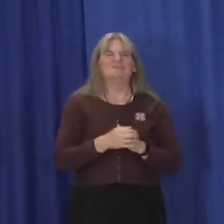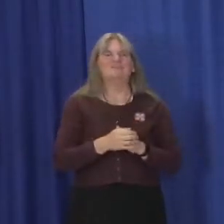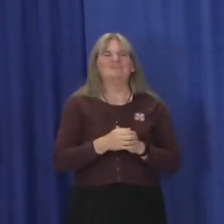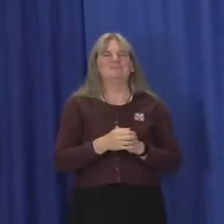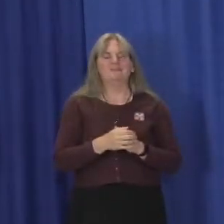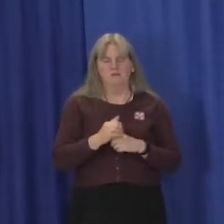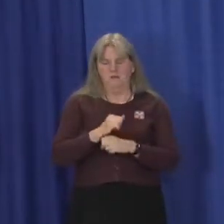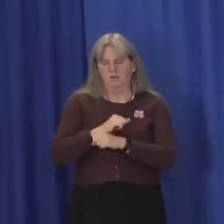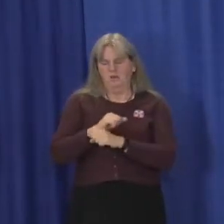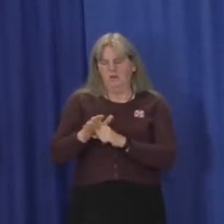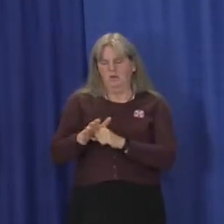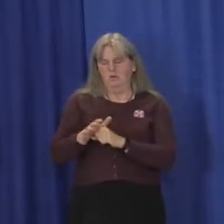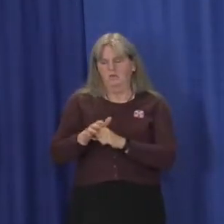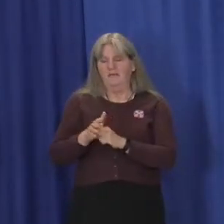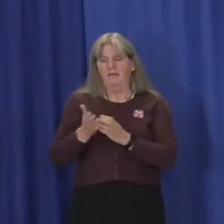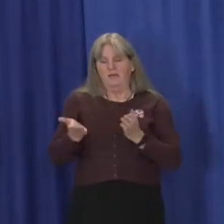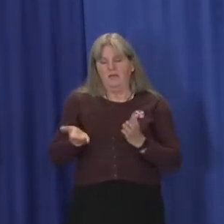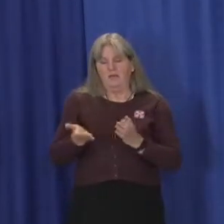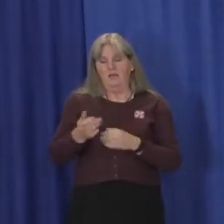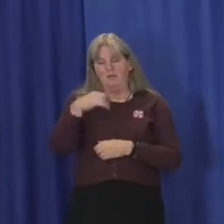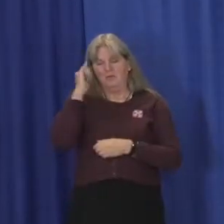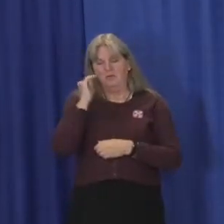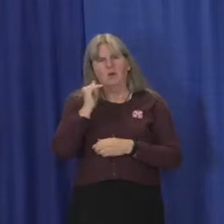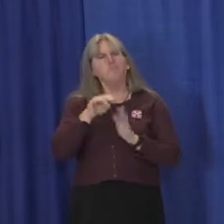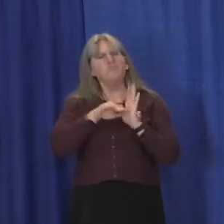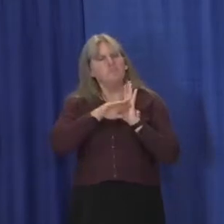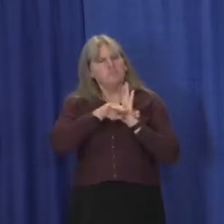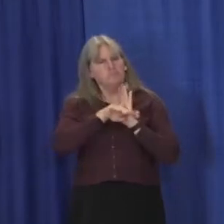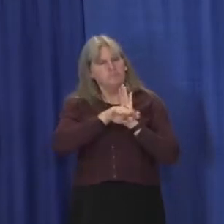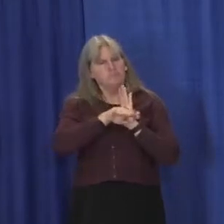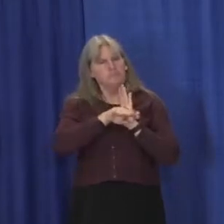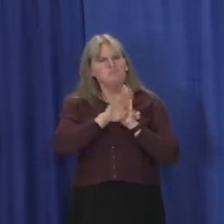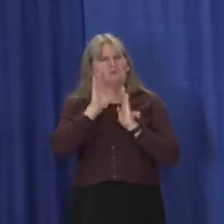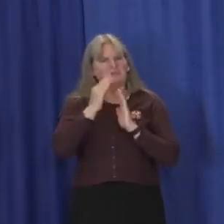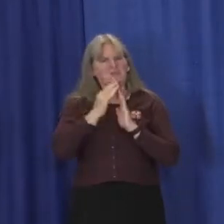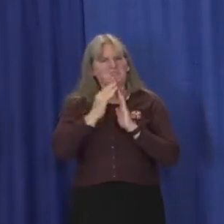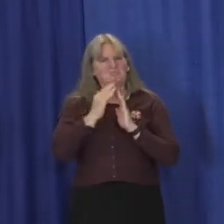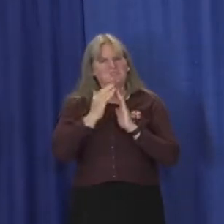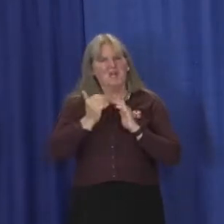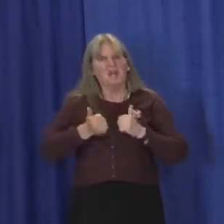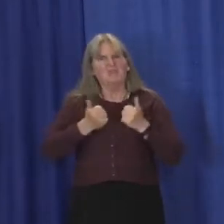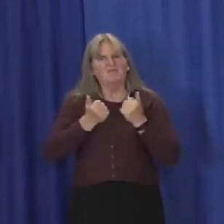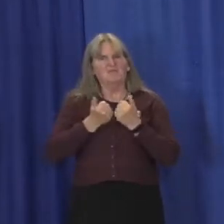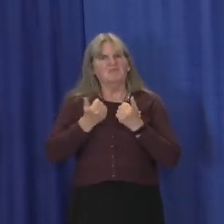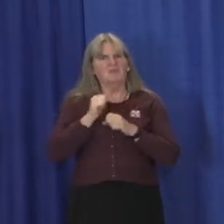COVID-19 situation in Yukon is stable, and we're learning to live with COVID.